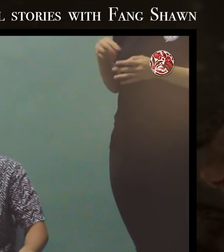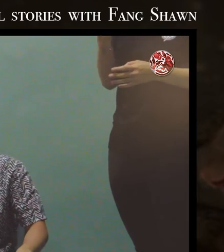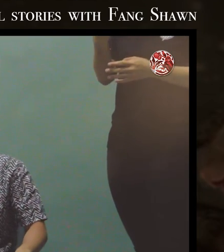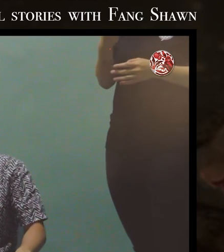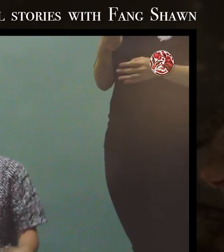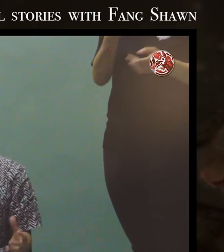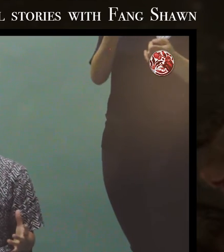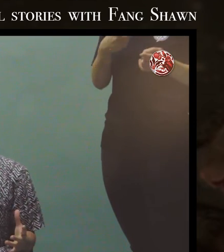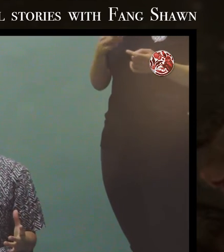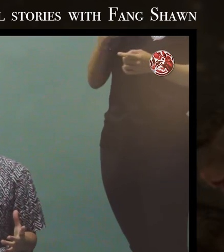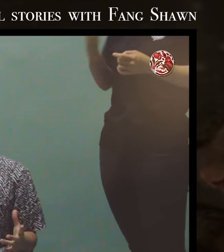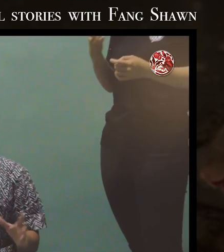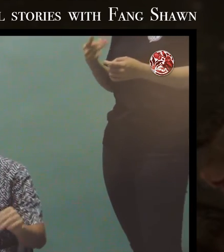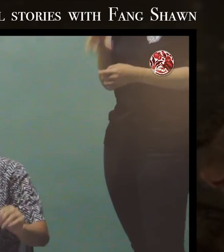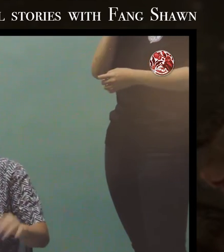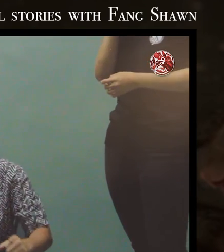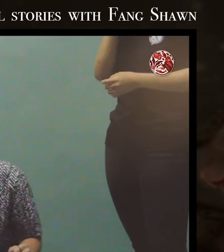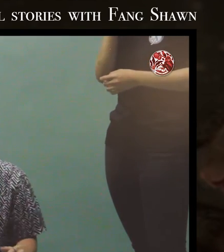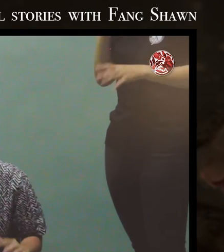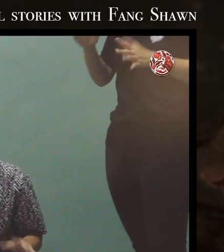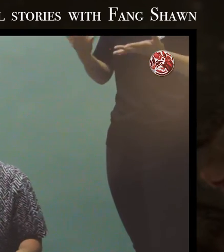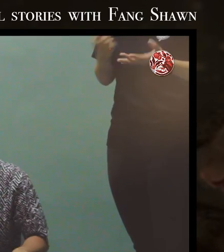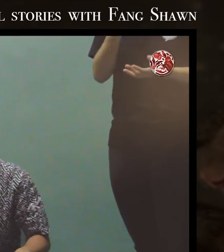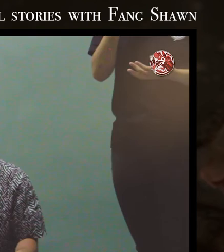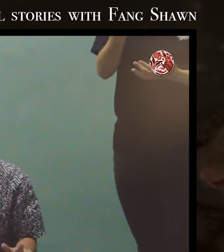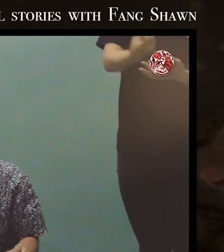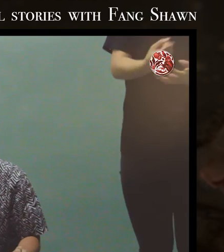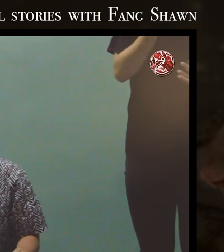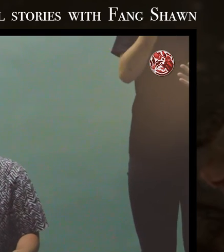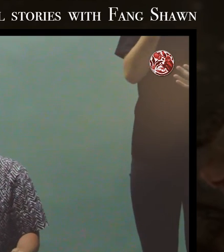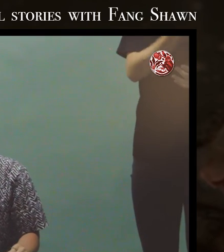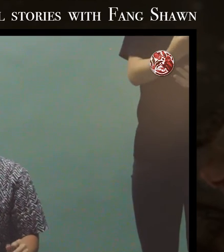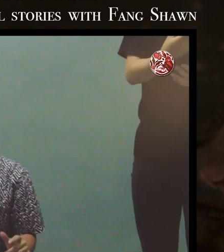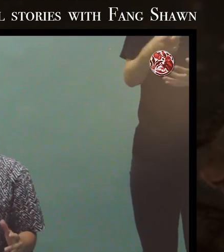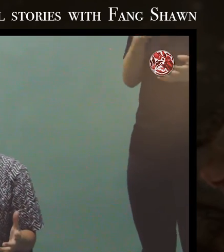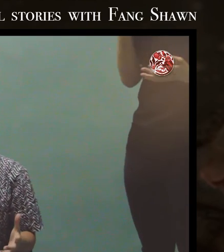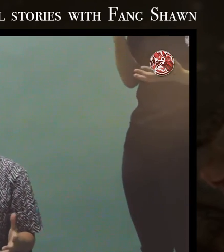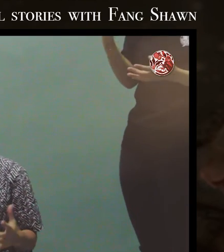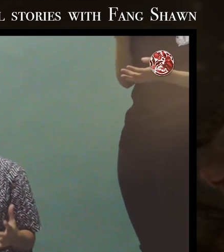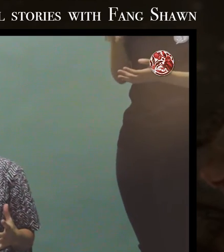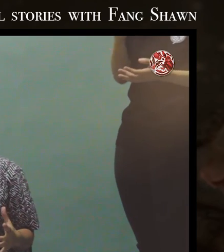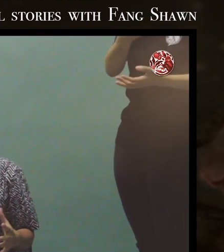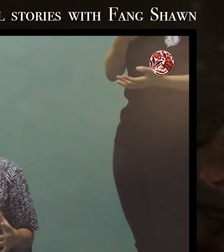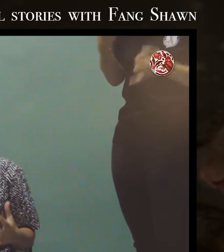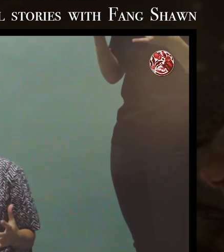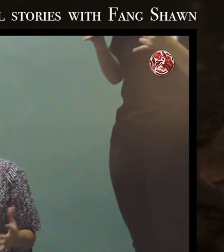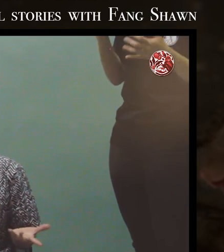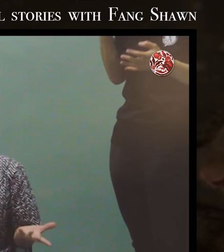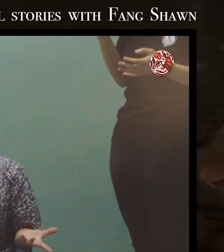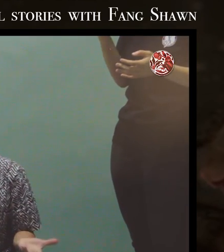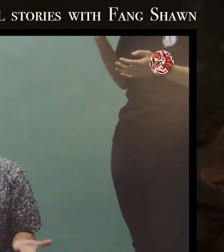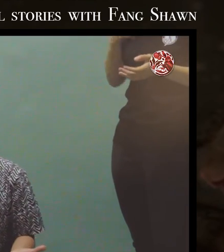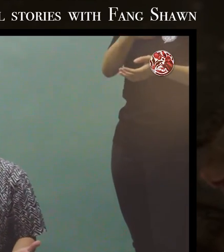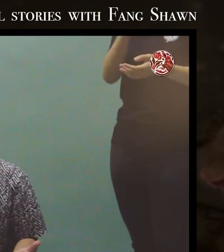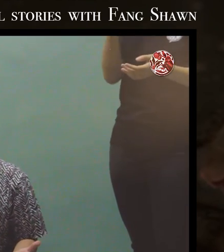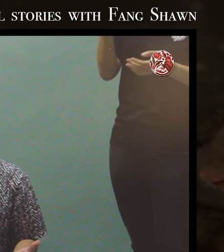right? How do you tell them, "Hey, uncle, must you really play sound? A bit bad, right?" Even if you do, a lot of them will have the response as,